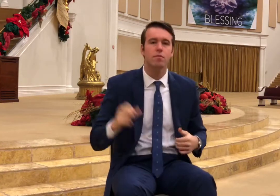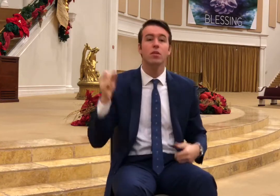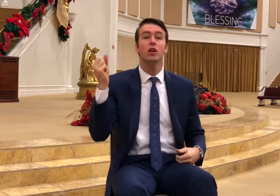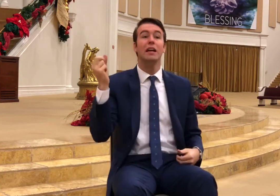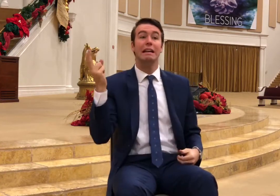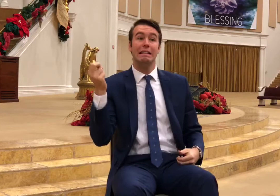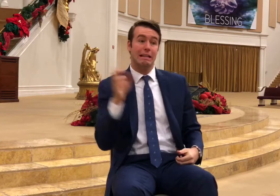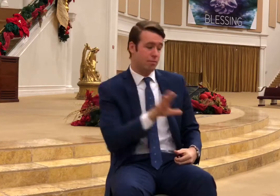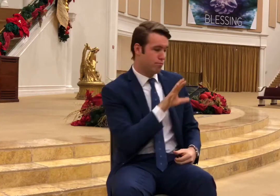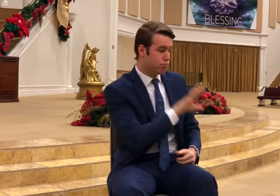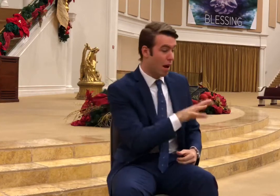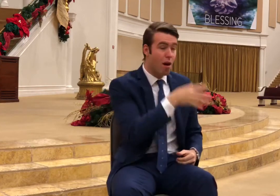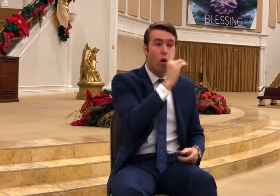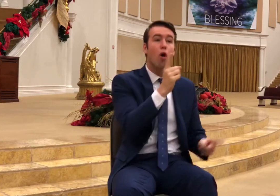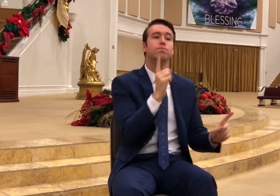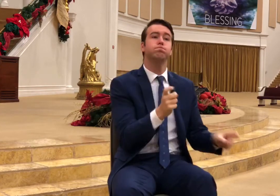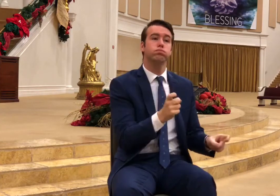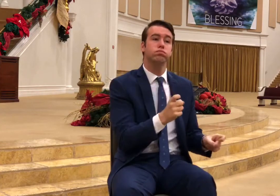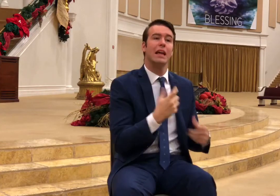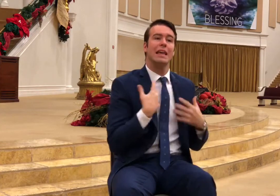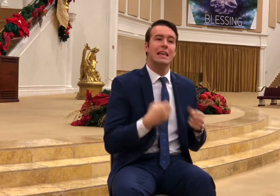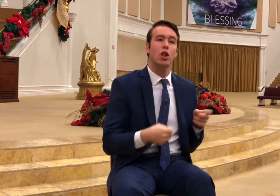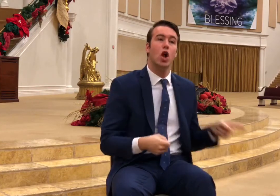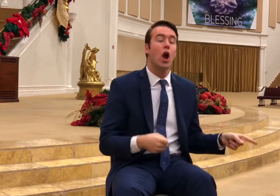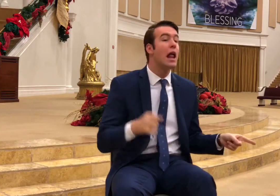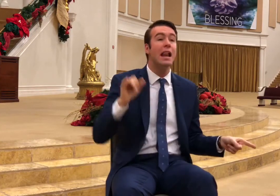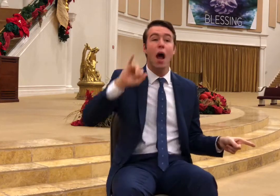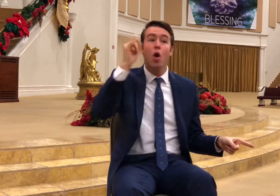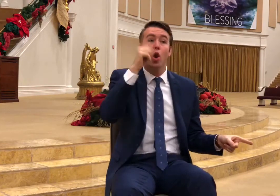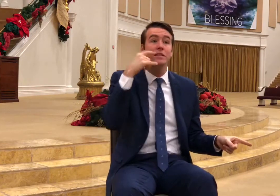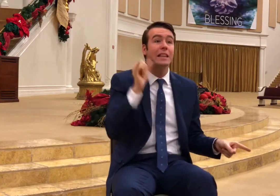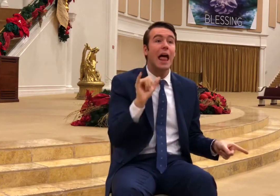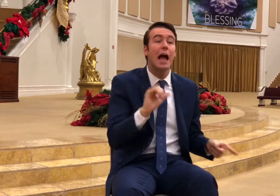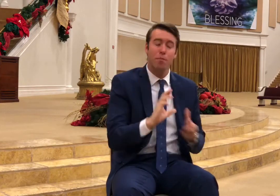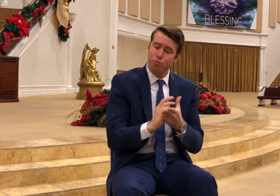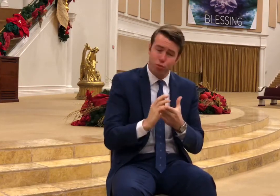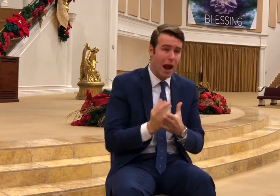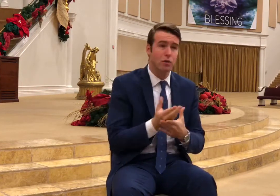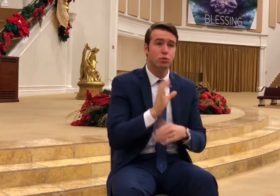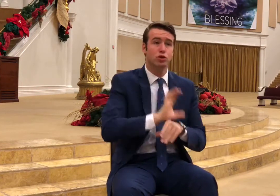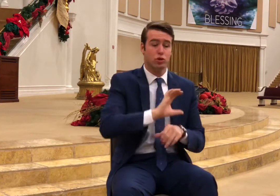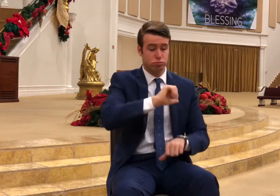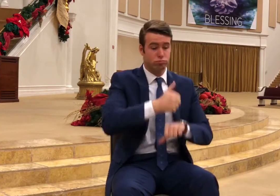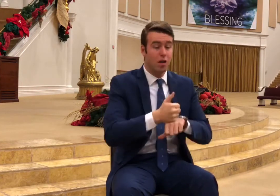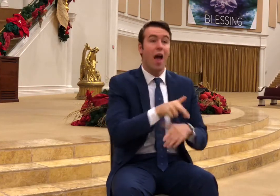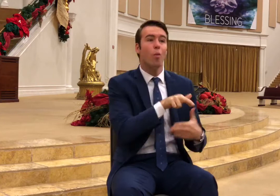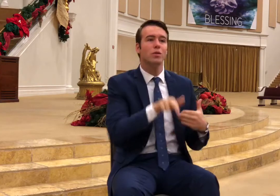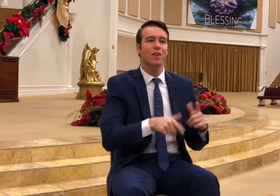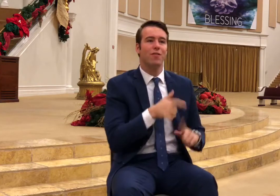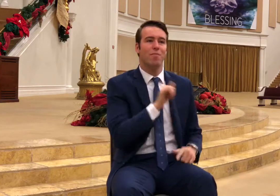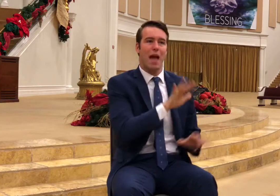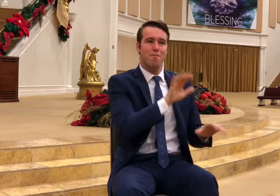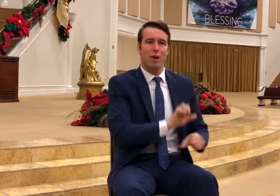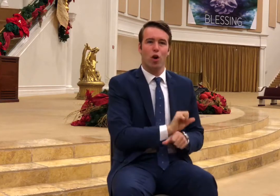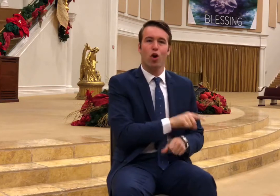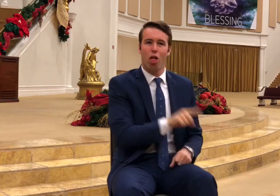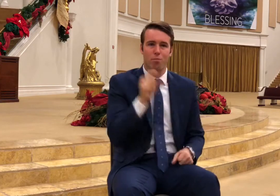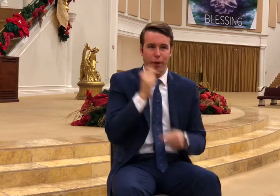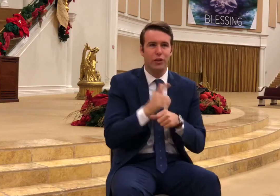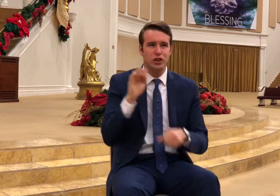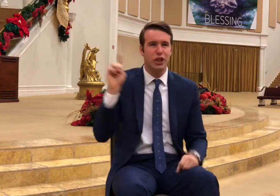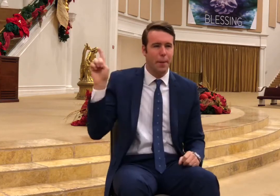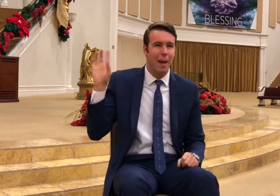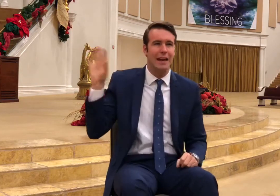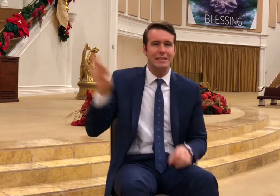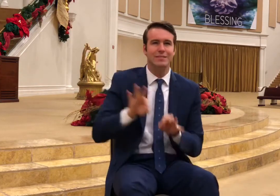prayed for her. God instantly healed her. And now it looks like a brand new church is going to be started as a result of that man, Brother Jim, and